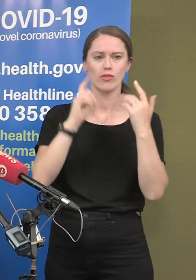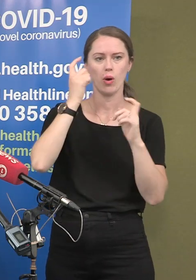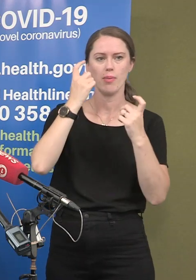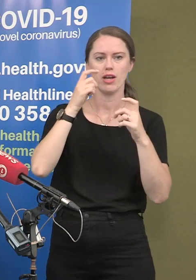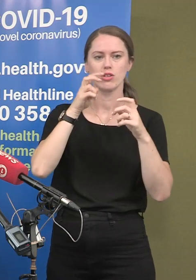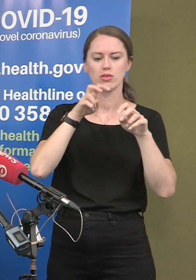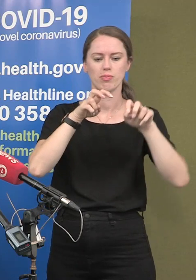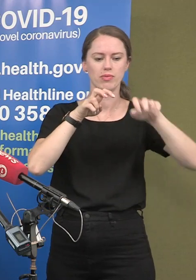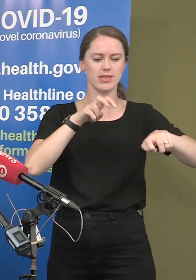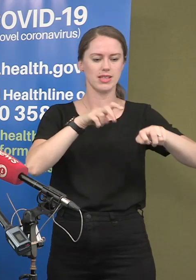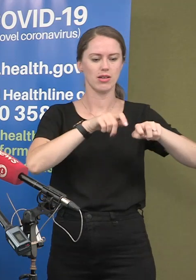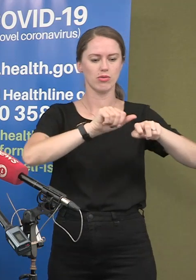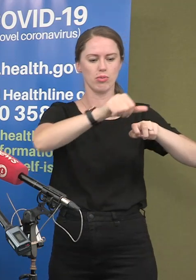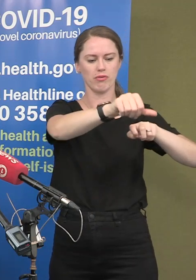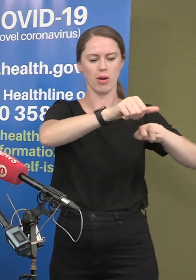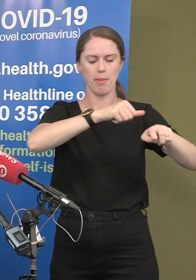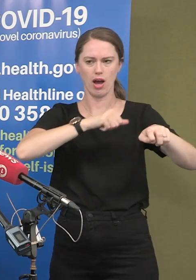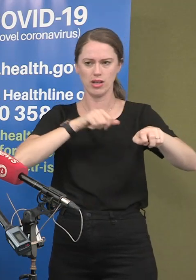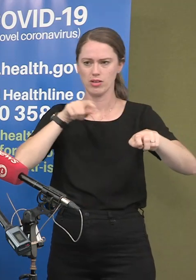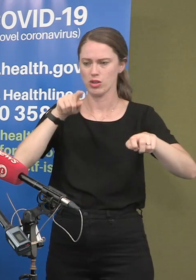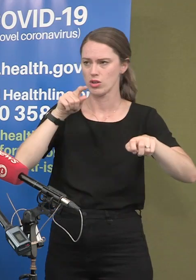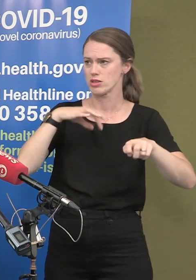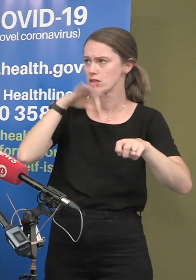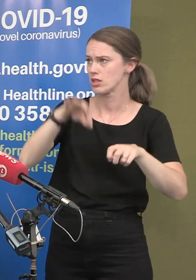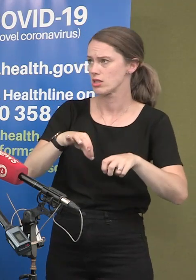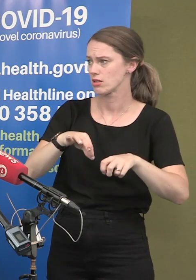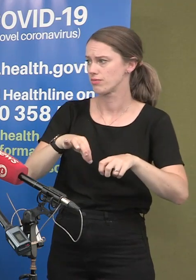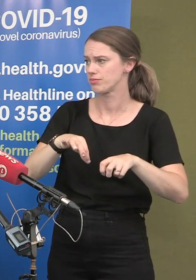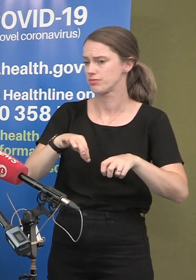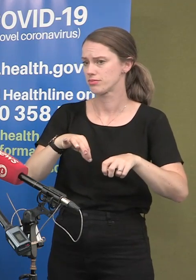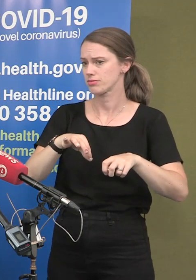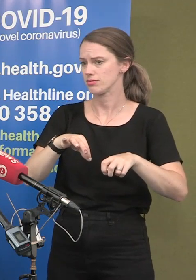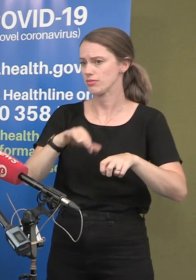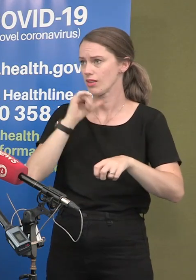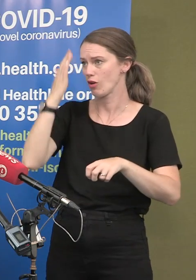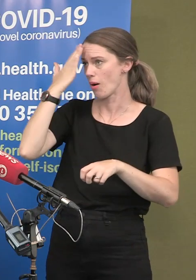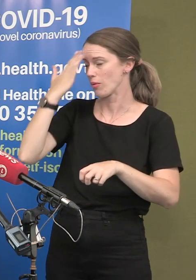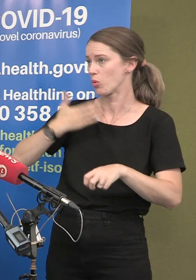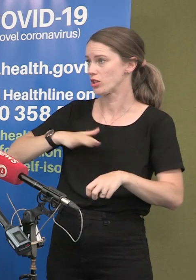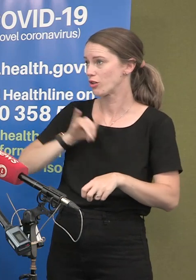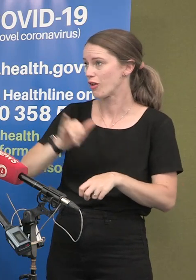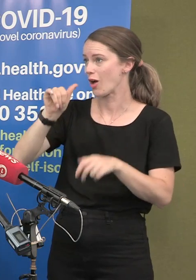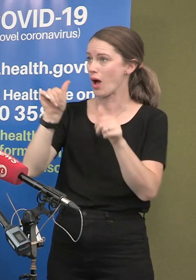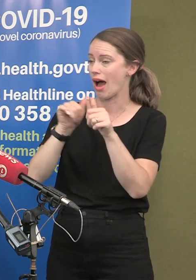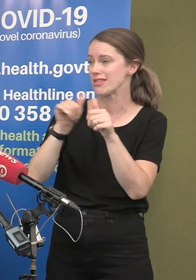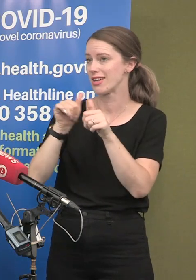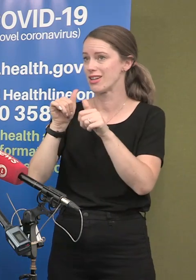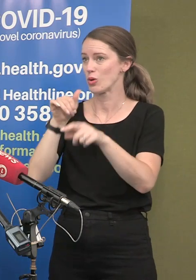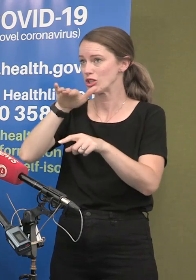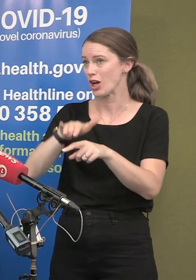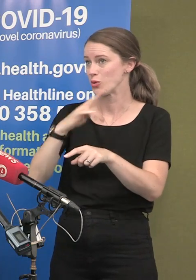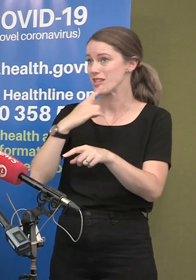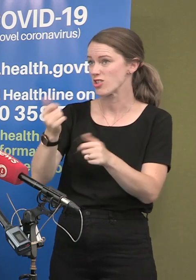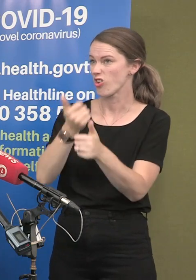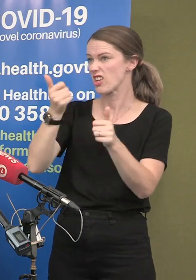rows in front of you, 2 rows behind. I mean, would you suggest if your mother was wanting to catch a flight, or aunt or auntie or child, would you